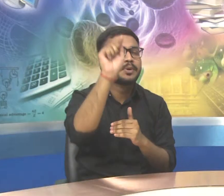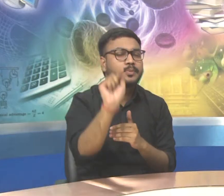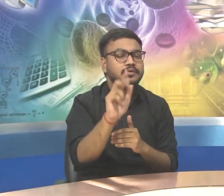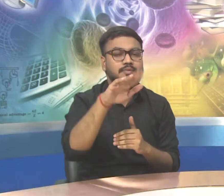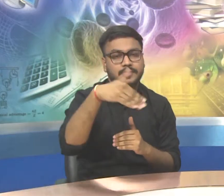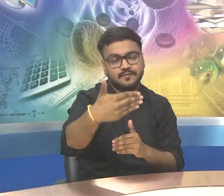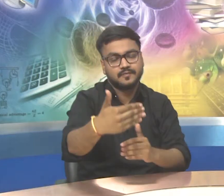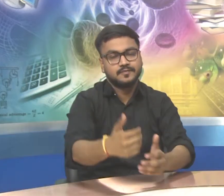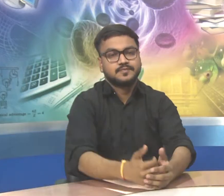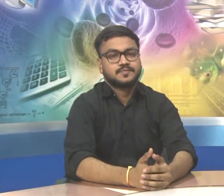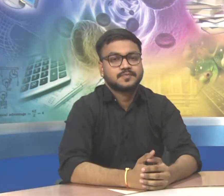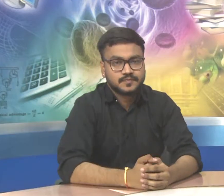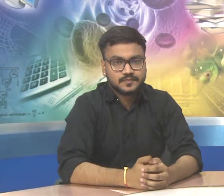you will able to